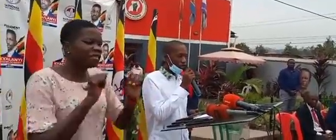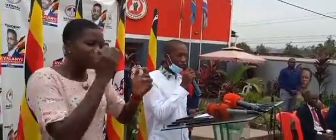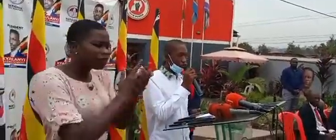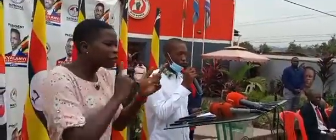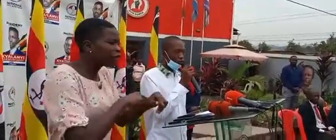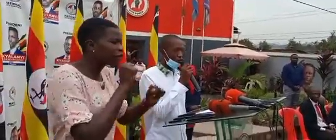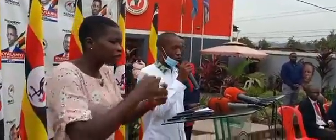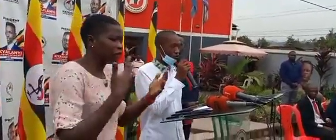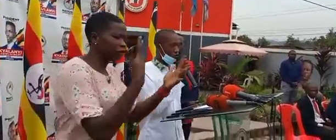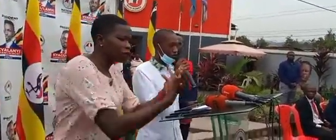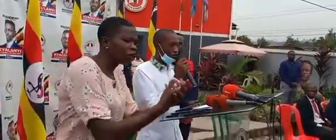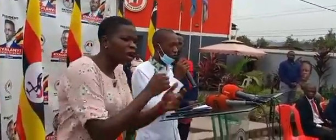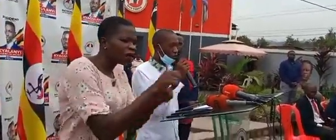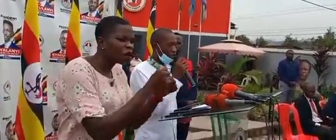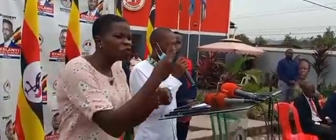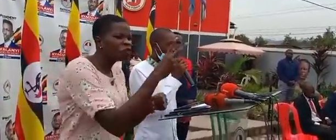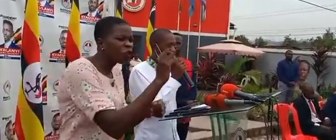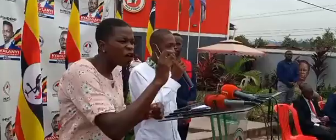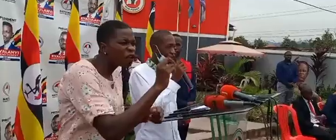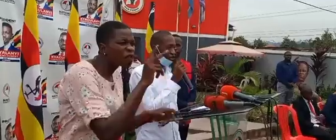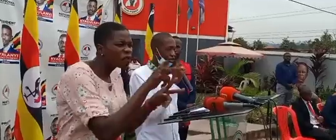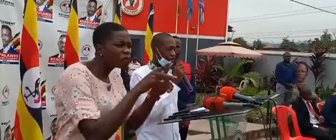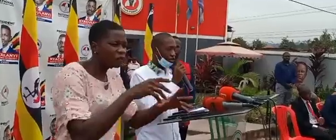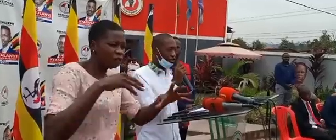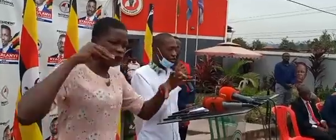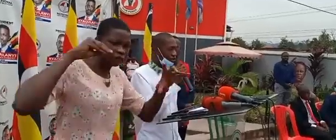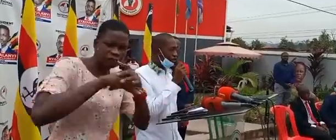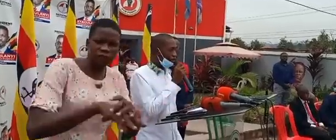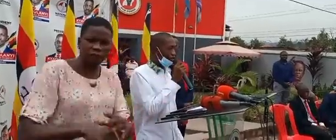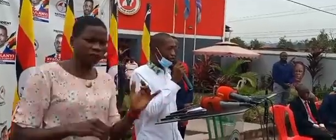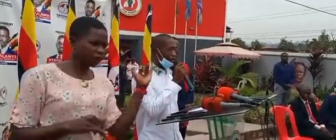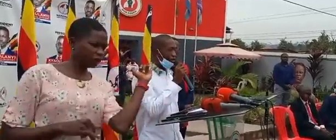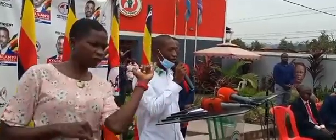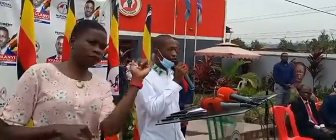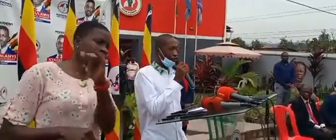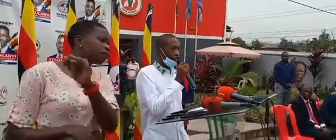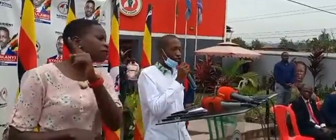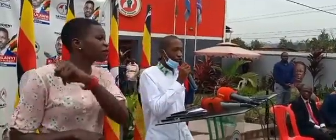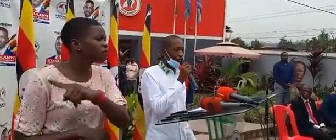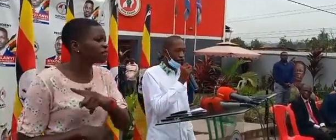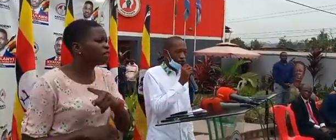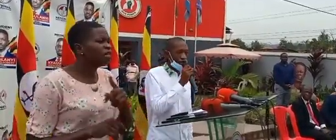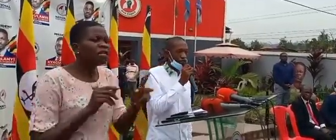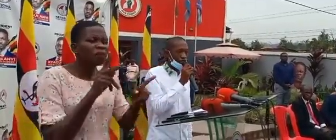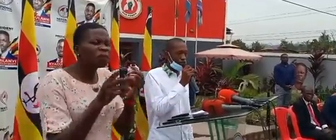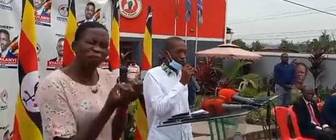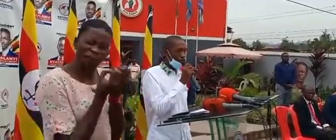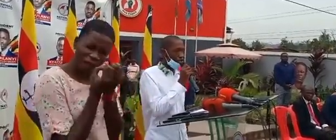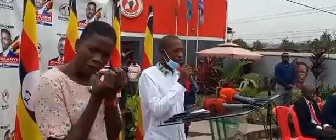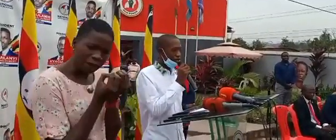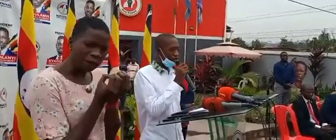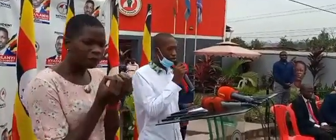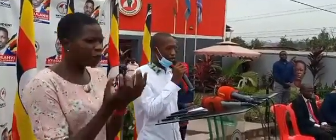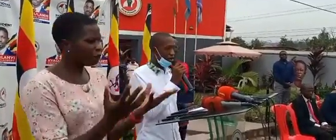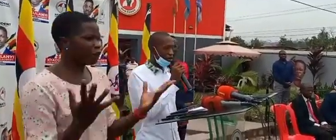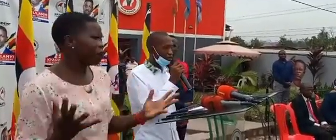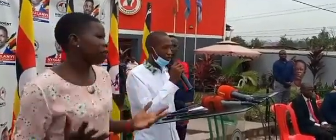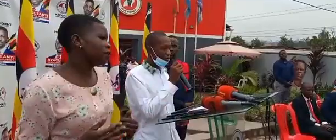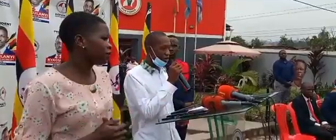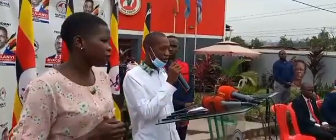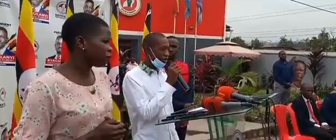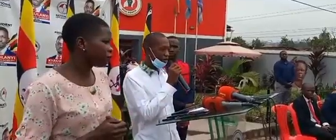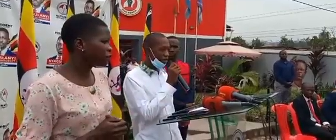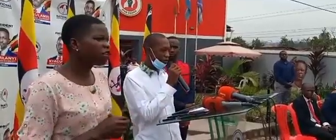n'okwambuka waggulu. Wiiki ne baleeta abantu emirundi egiwera. Ekifo kiri overcrowded nti